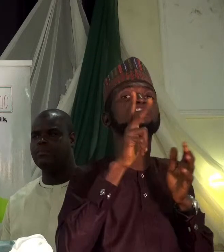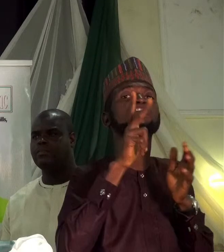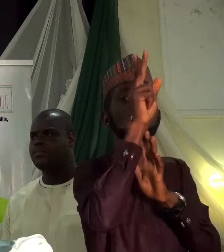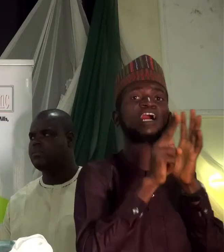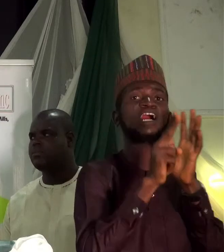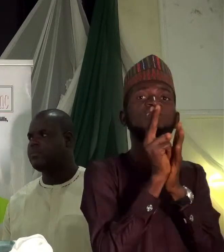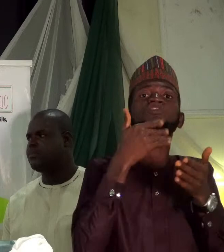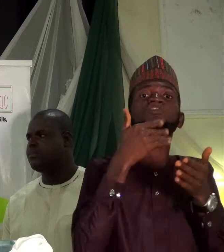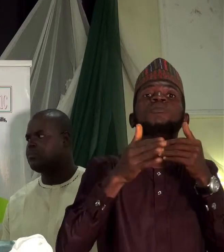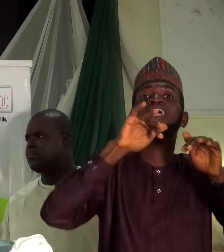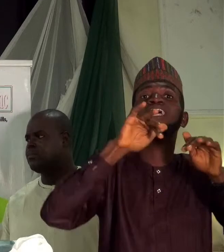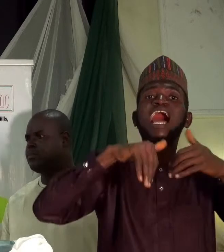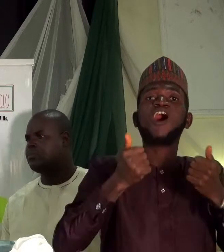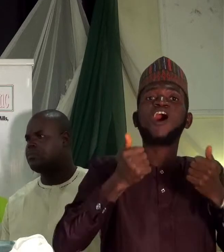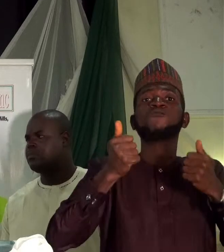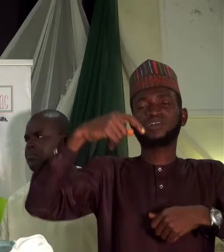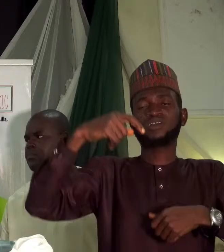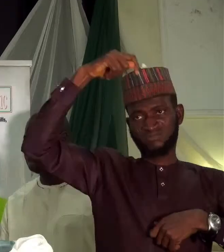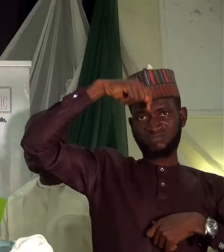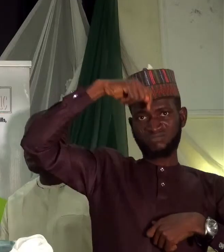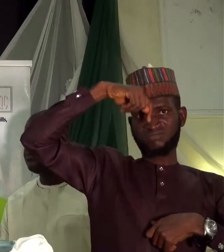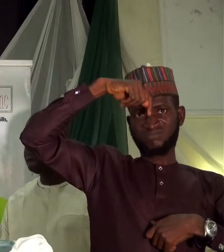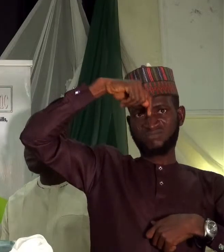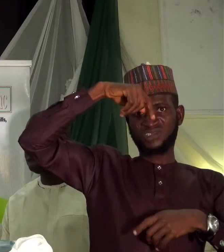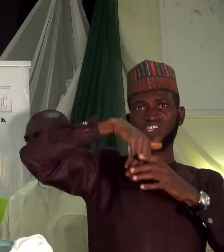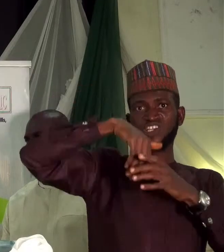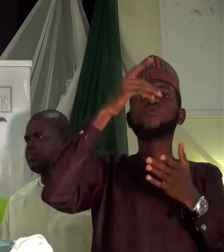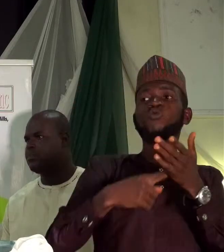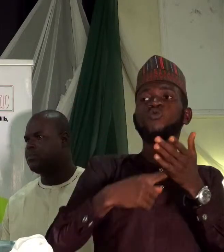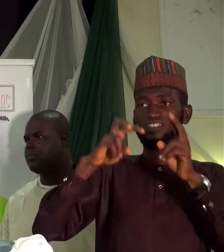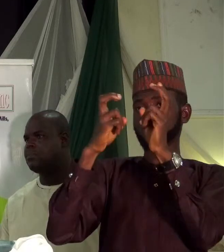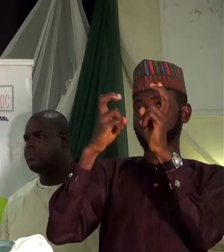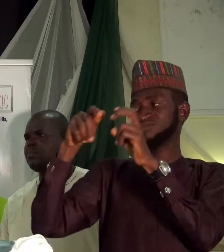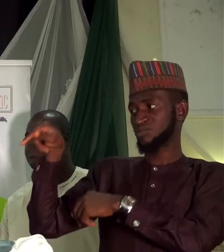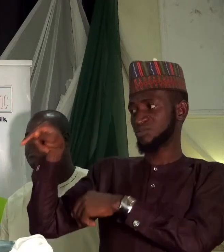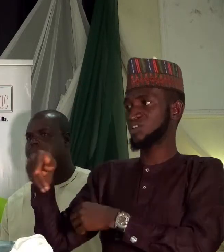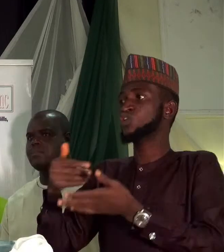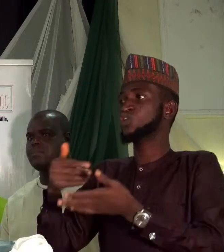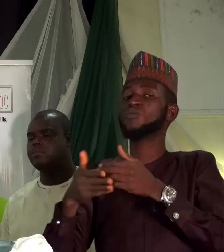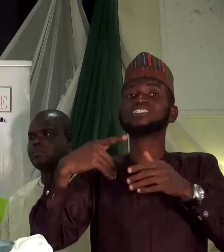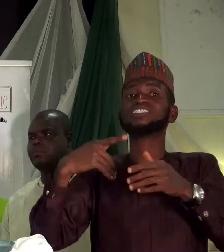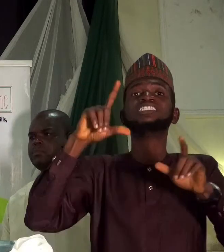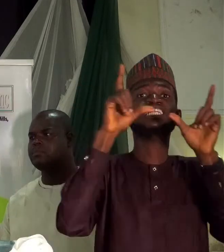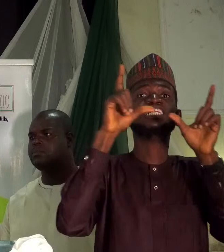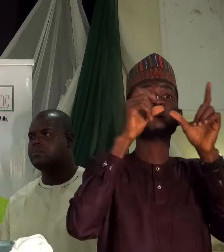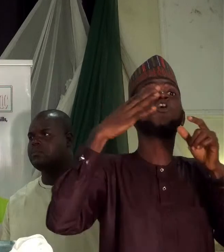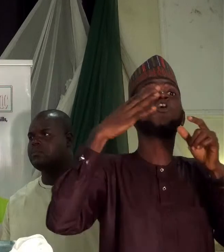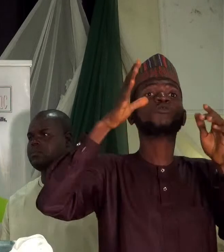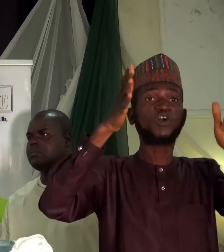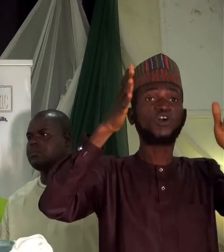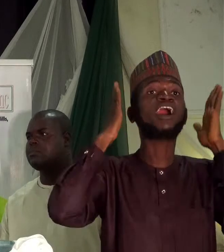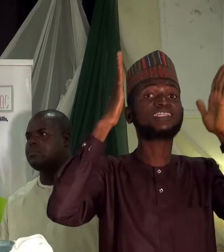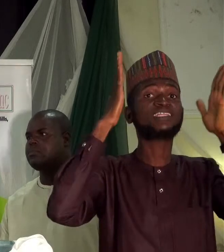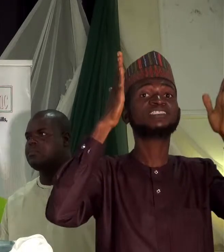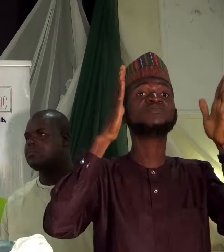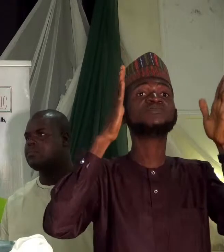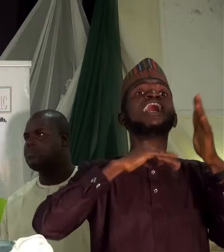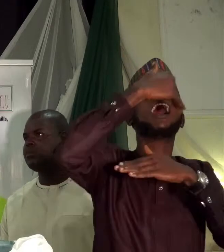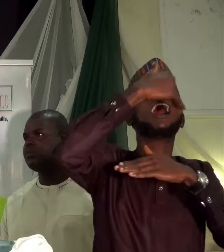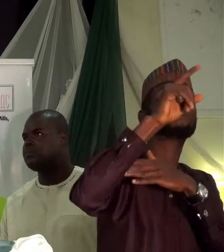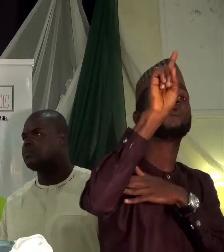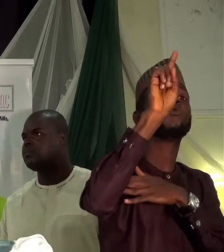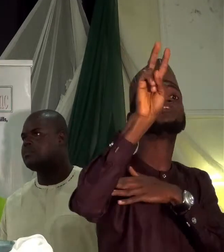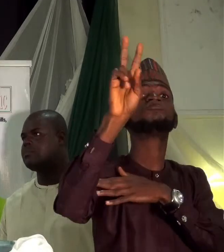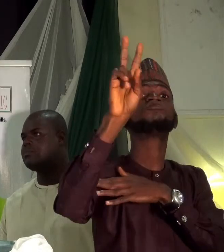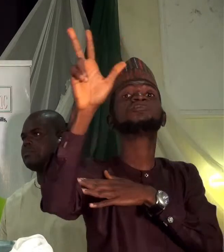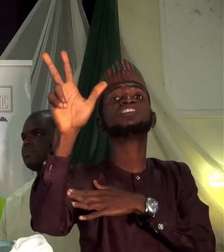no matter how fast I am in what I'm discussing on, no matter the level of your attentiveness, after 1 or 2 hours, nobody will